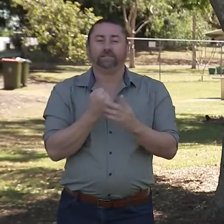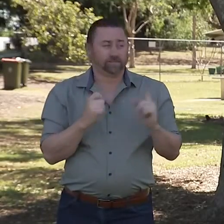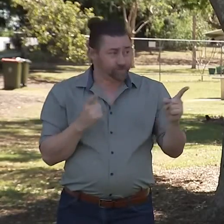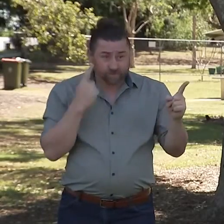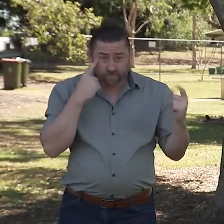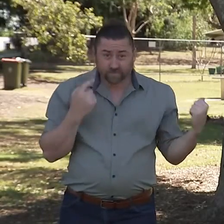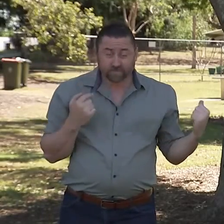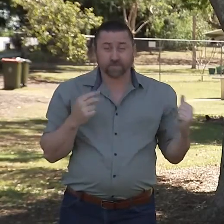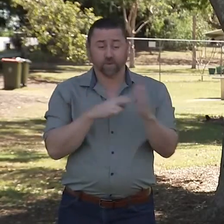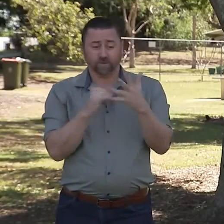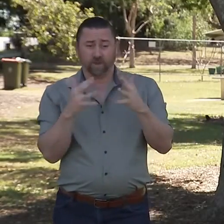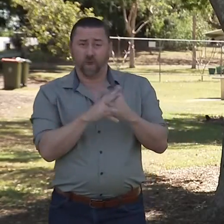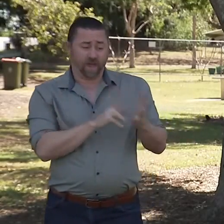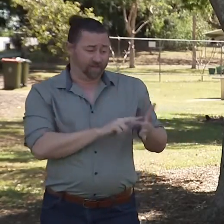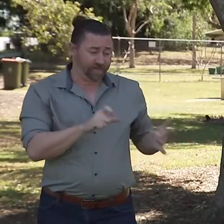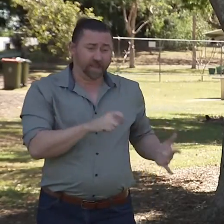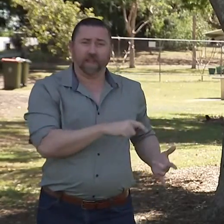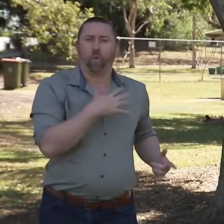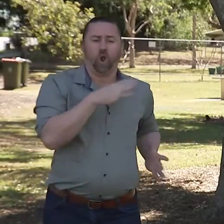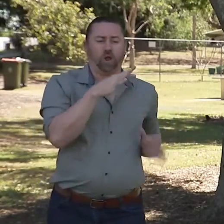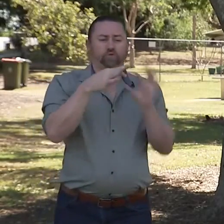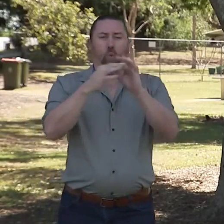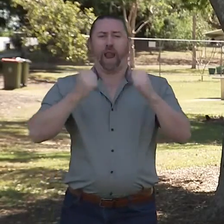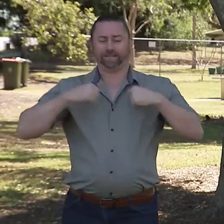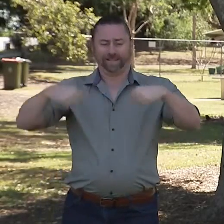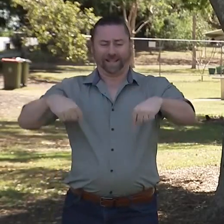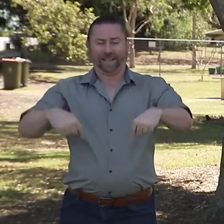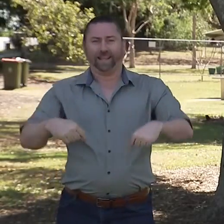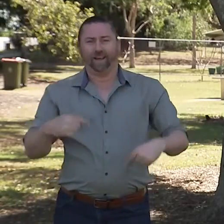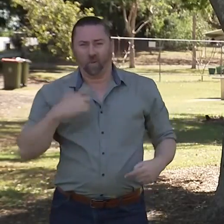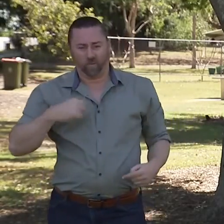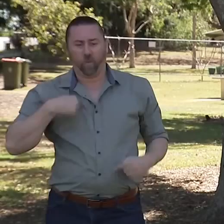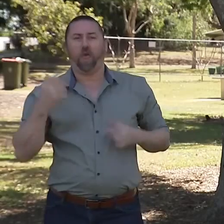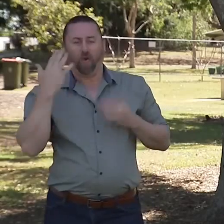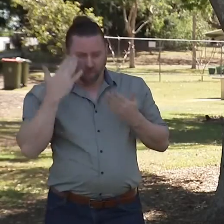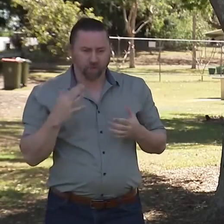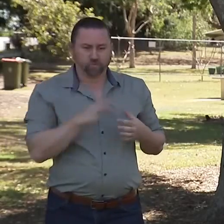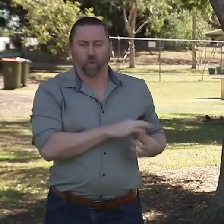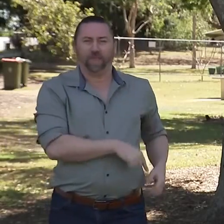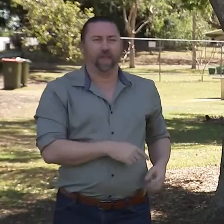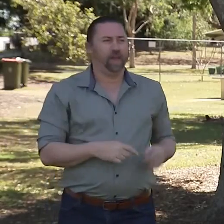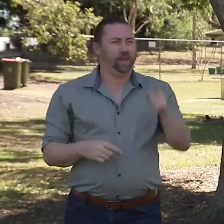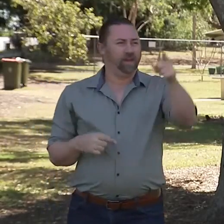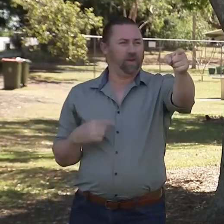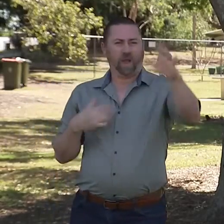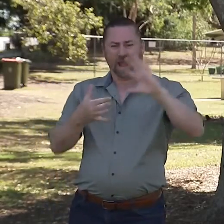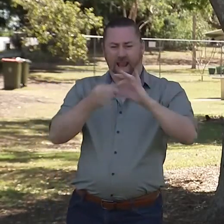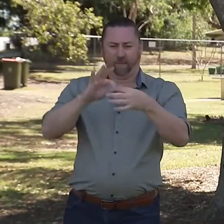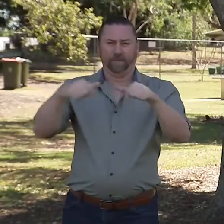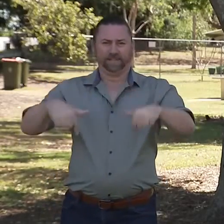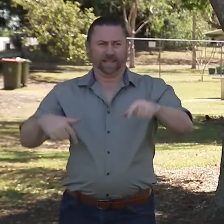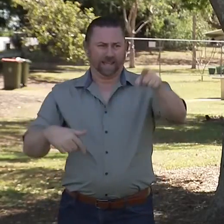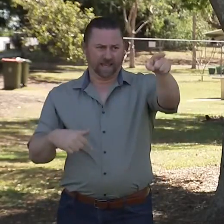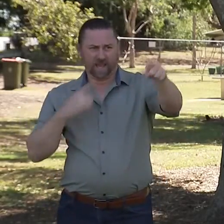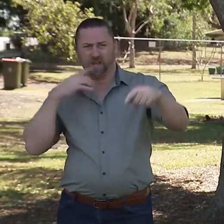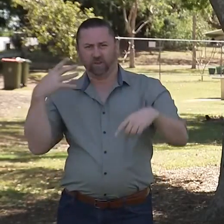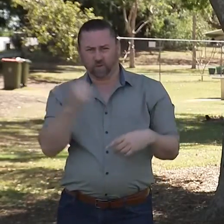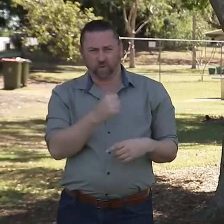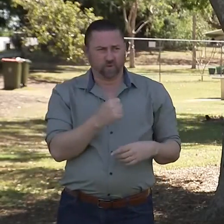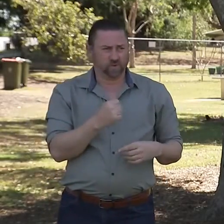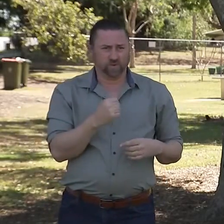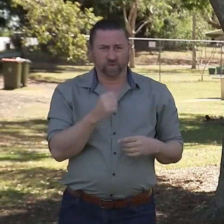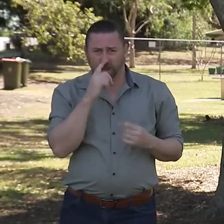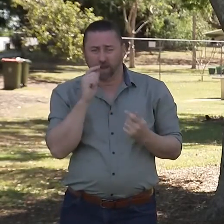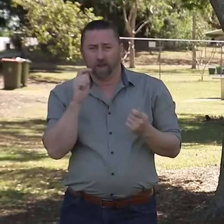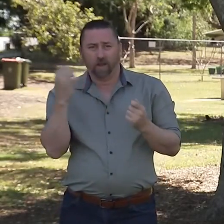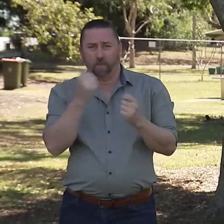Look, New South Wales and Victoria, they can come and join our time. There we go. We're getting Why not? Olympics, though. Surely you'd want to eventually actually move